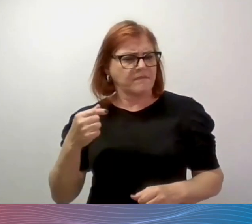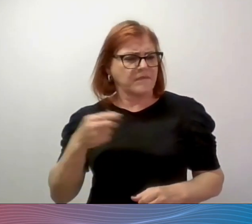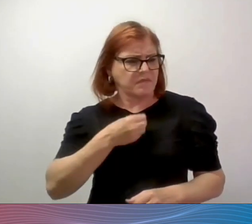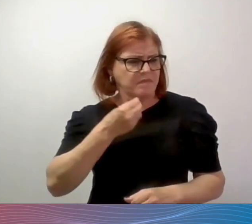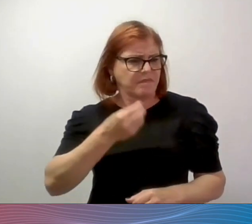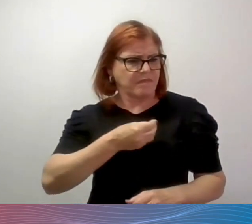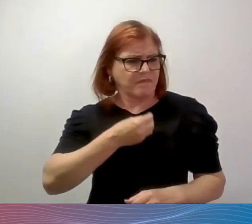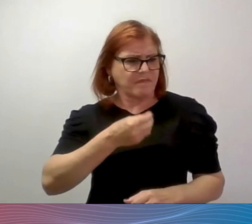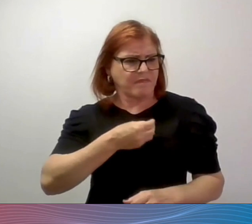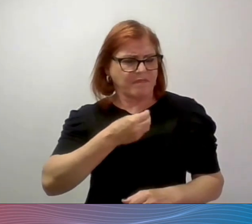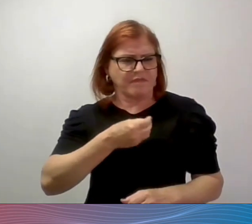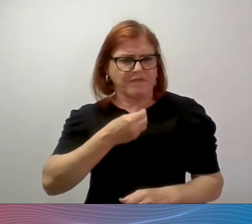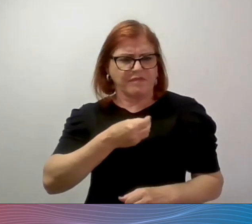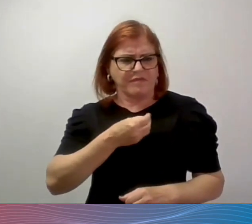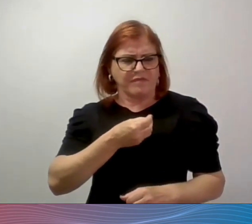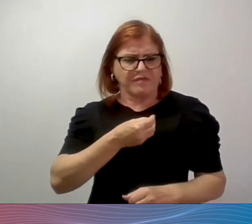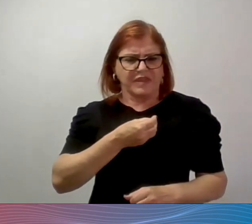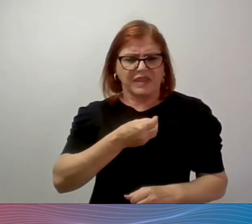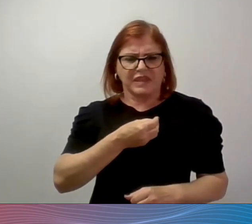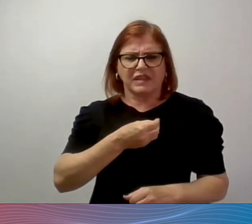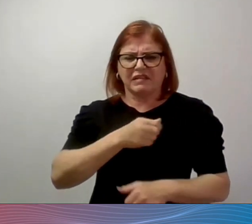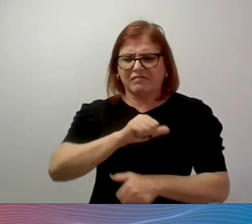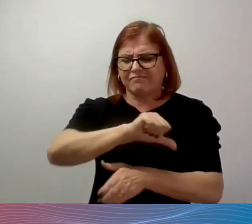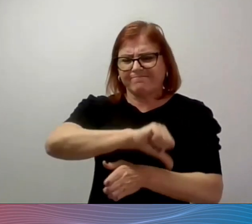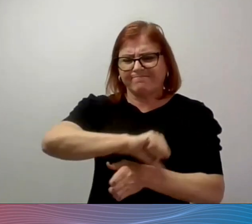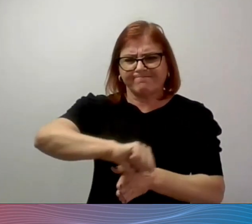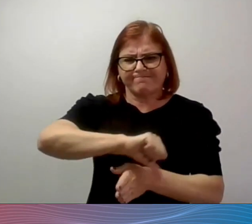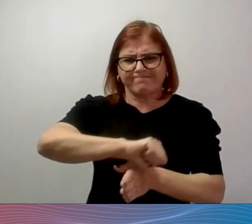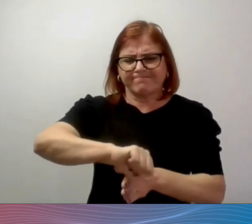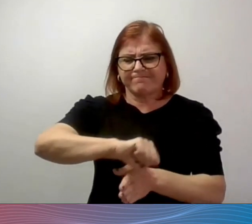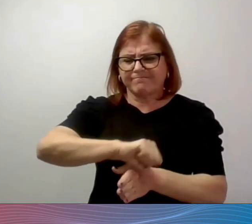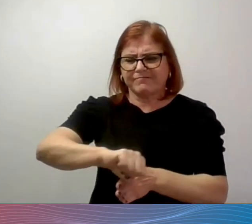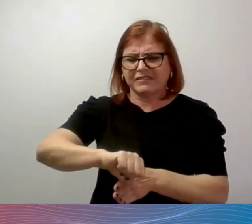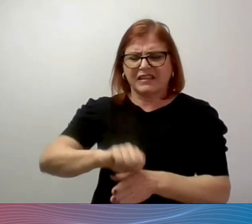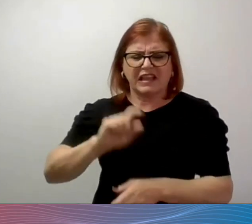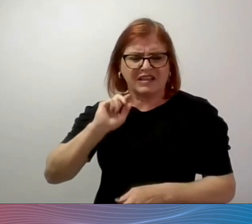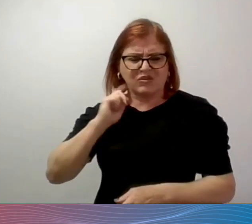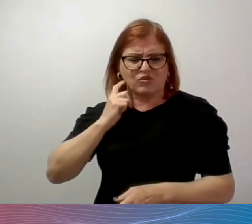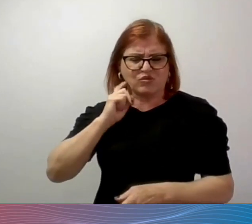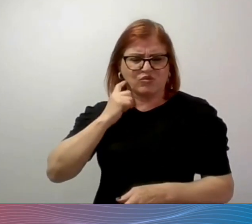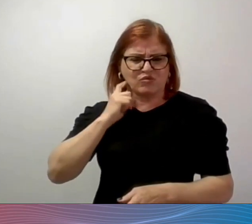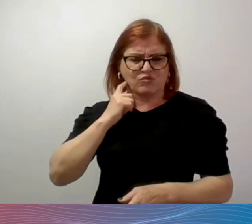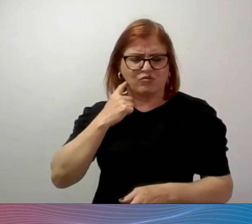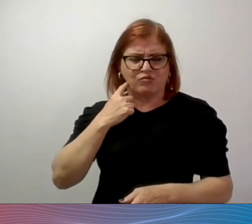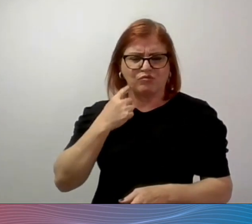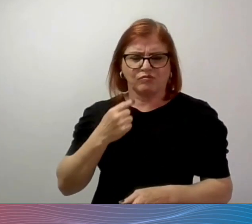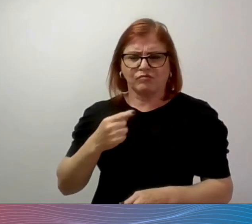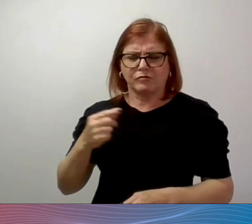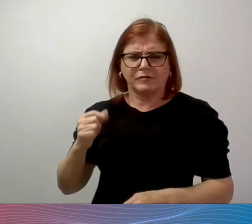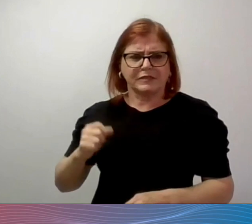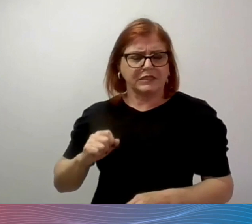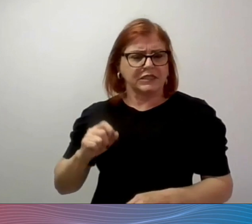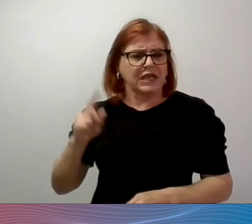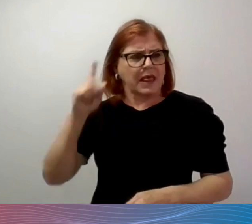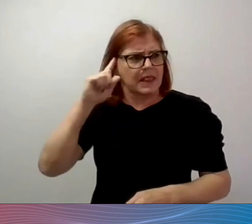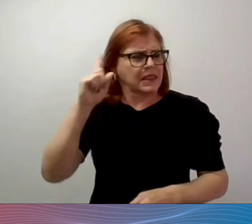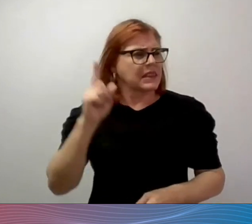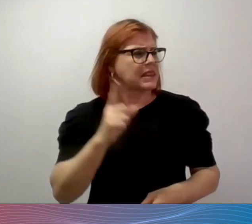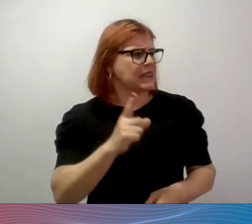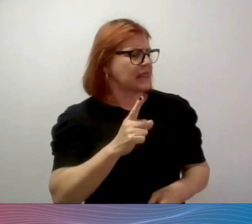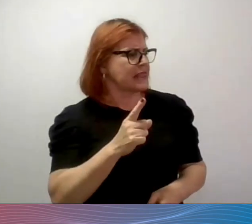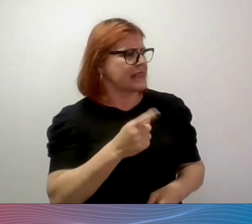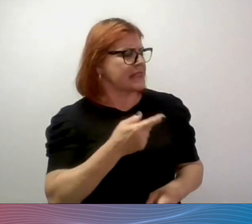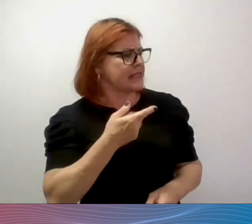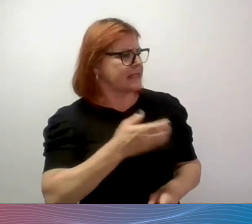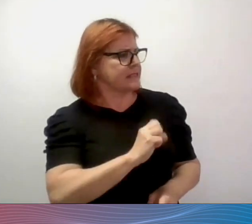o Senhor não nos tirou do mundo, mas ainda vivemos no mundo, ainda somos cercados de pessoas imorais.